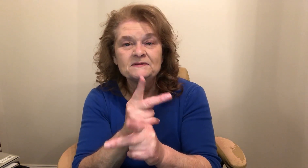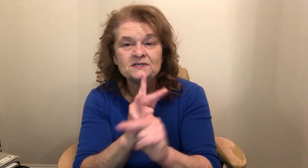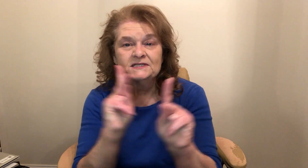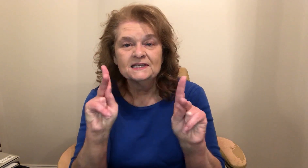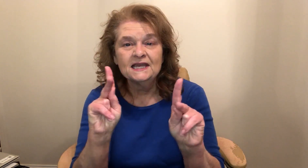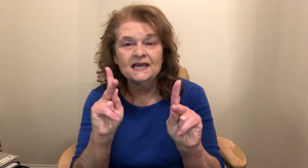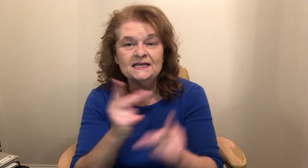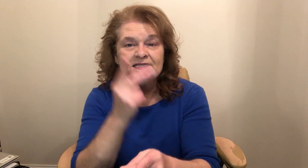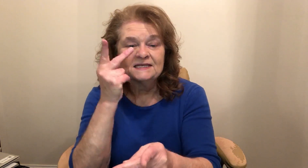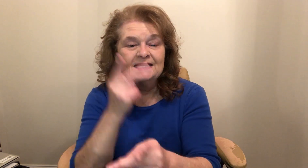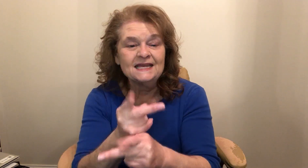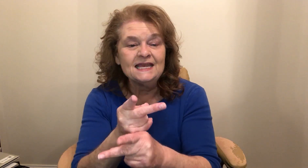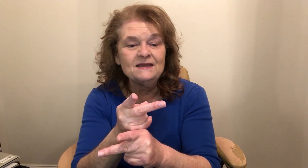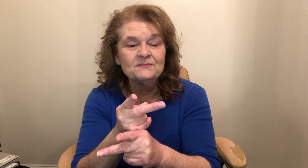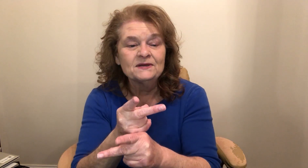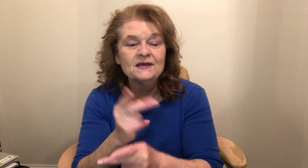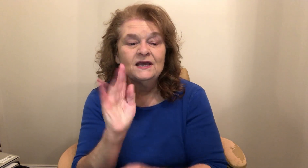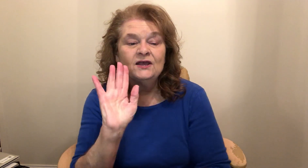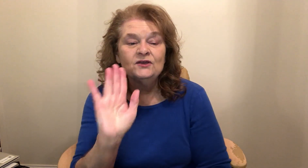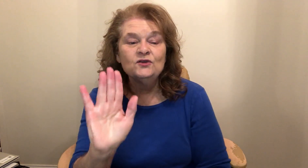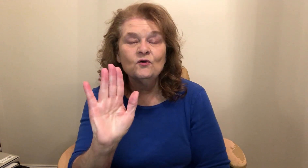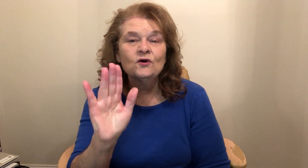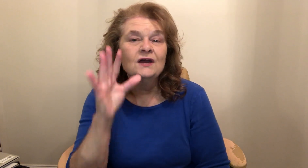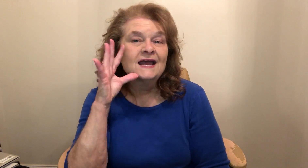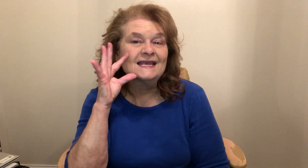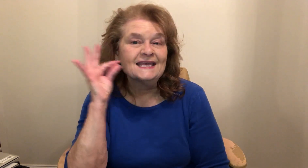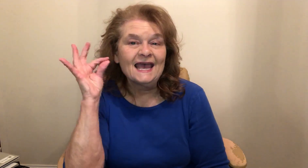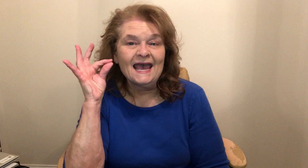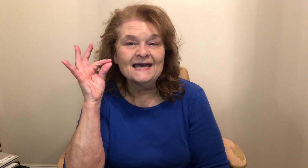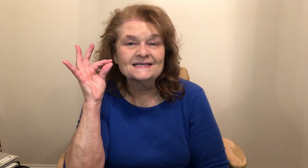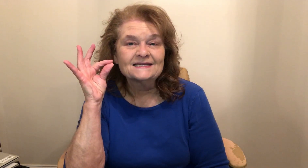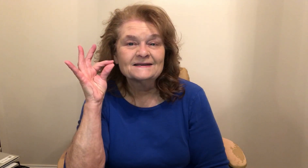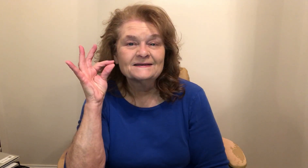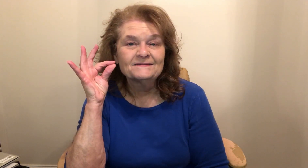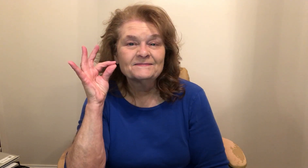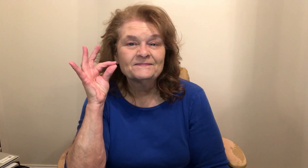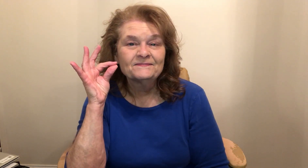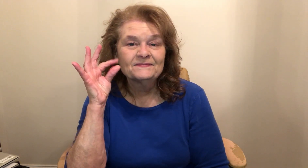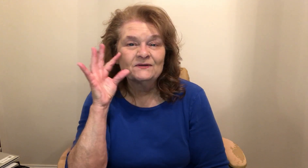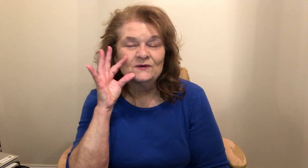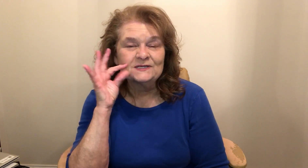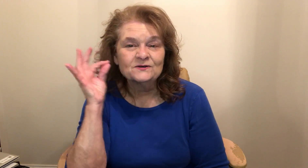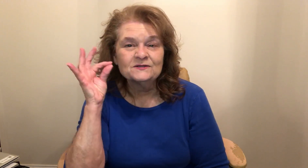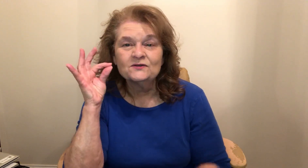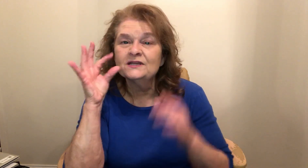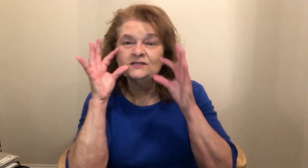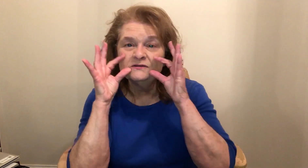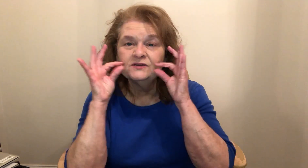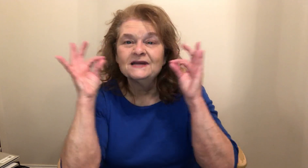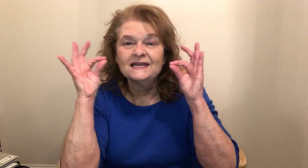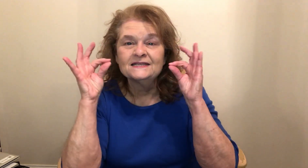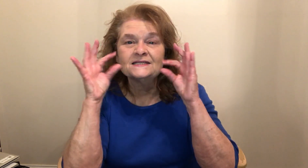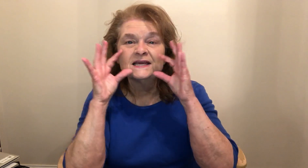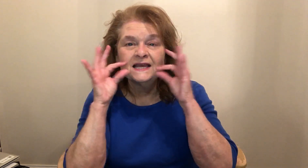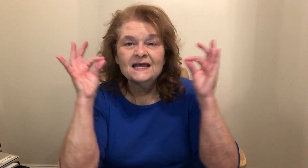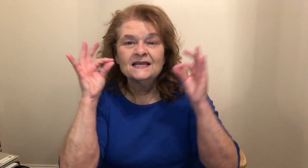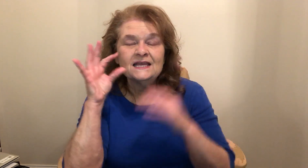Just the K's. Keep your cat, whiskers, or you could do two hands. Keep